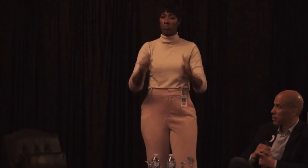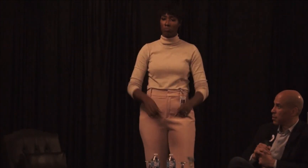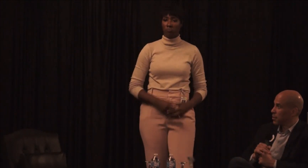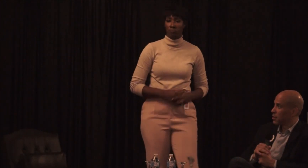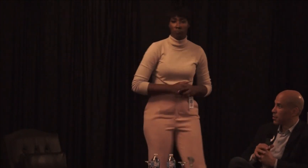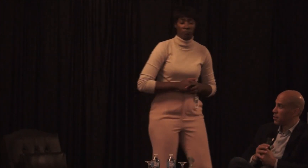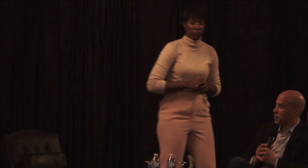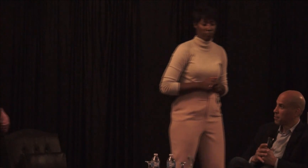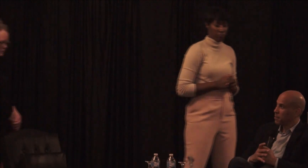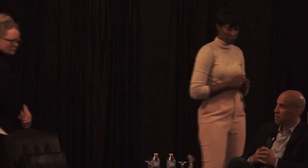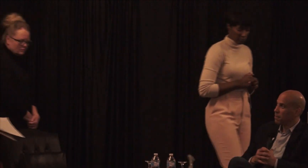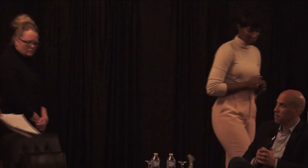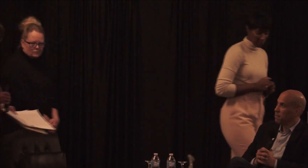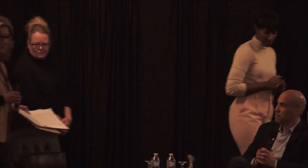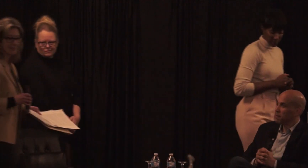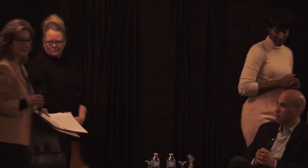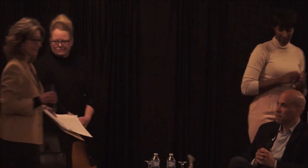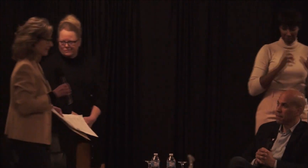Thank you.